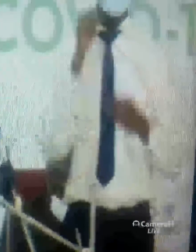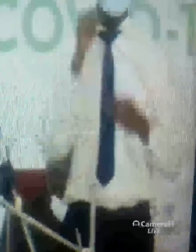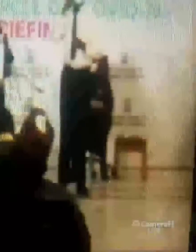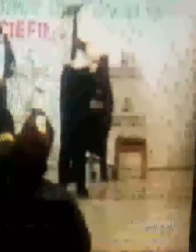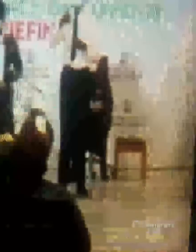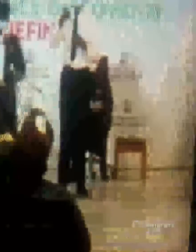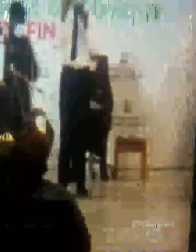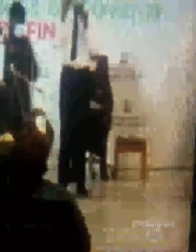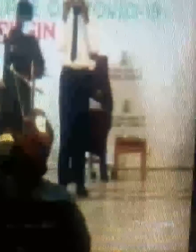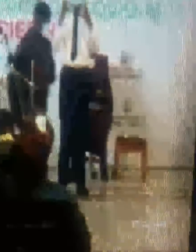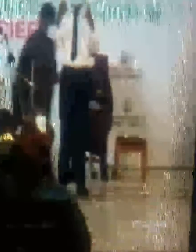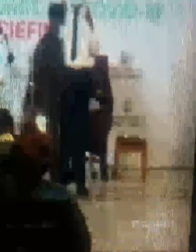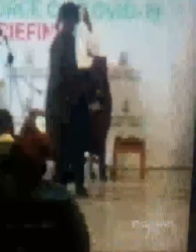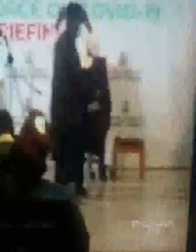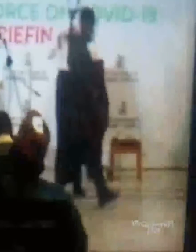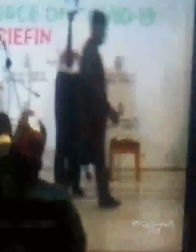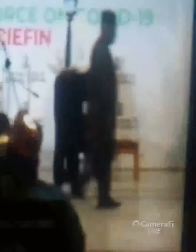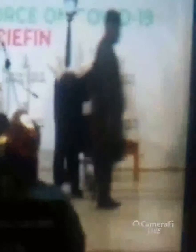much.